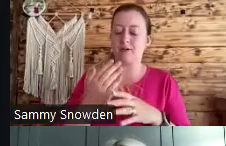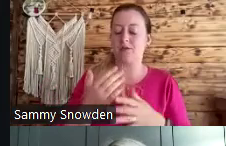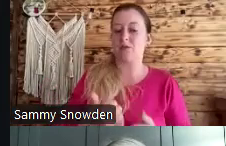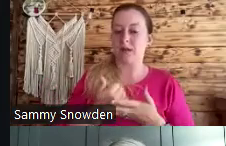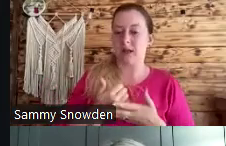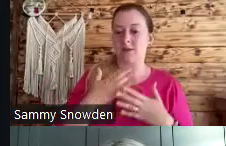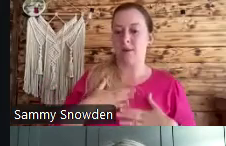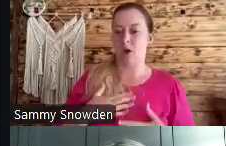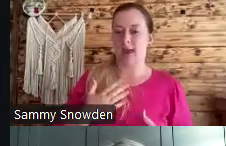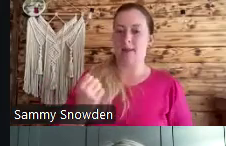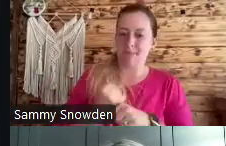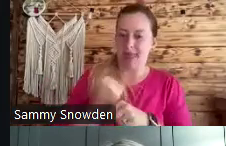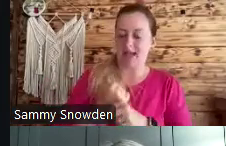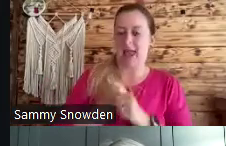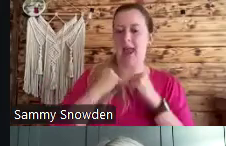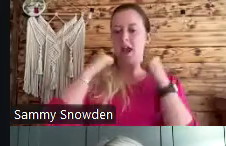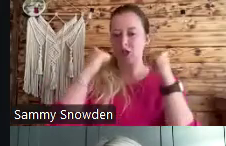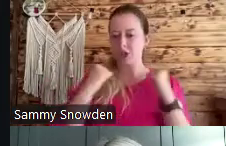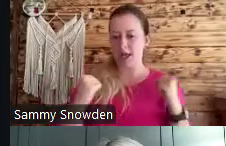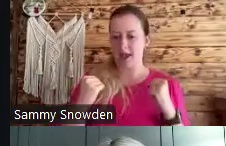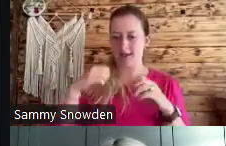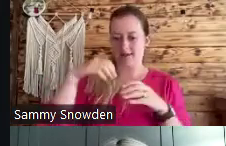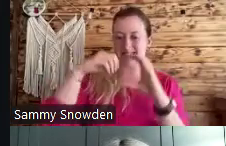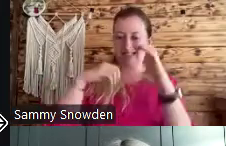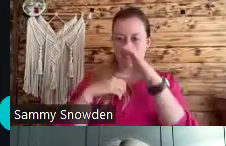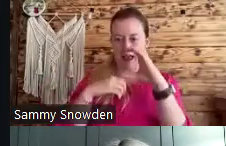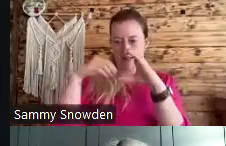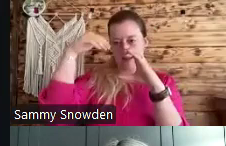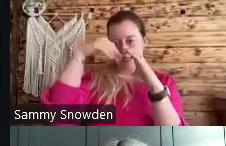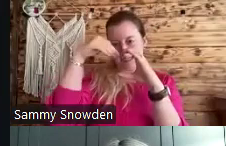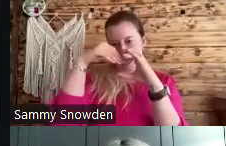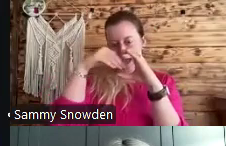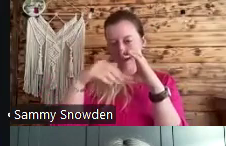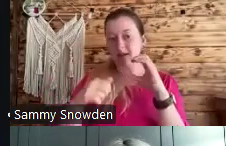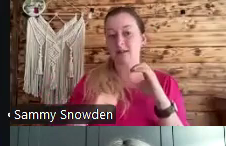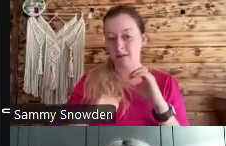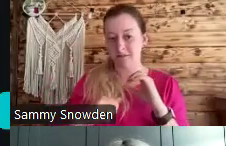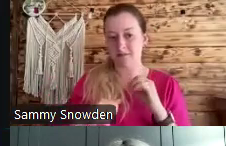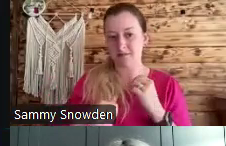I can't wait to try that. That's like my 2 max on speed, so that's going to be wonderful.